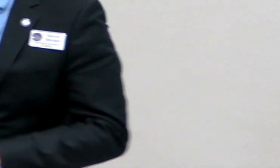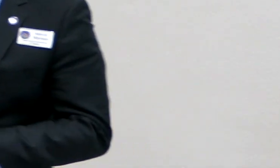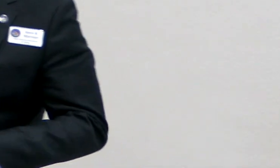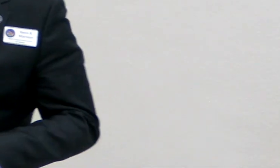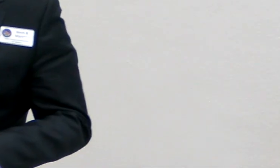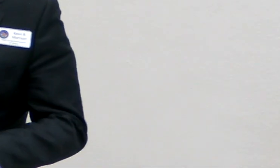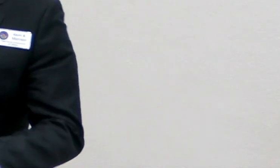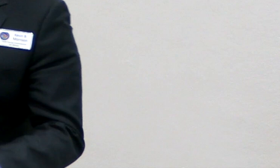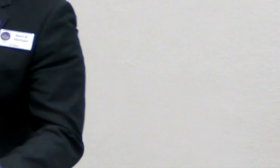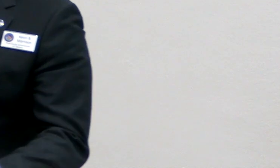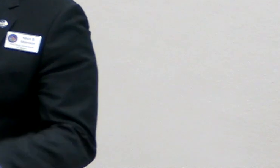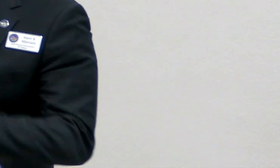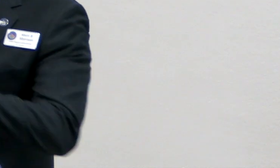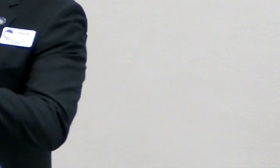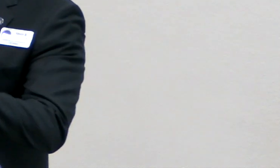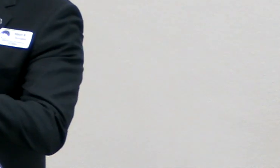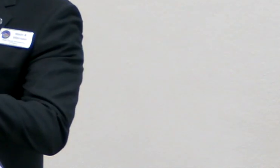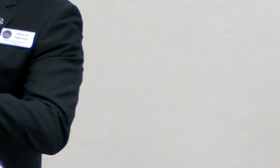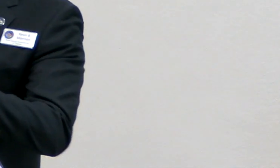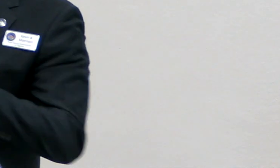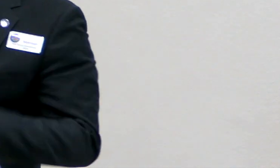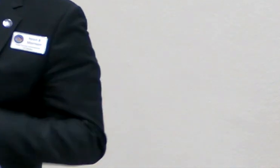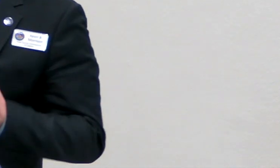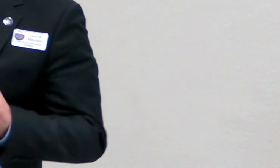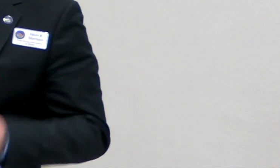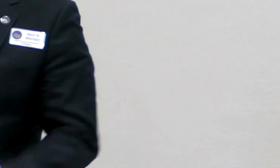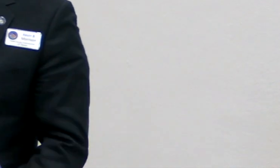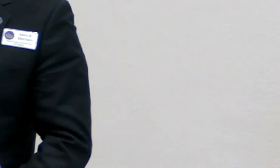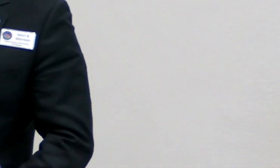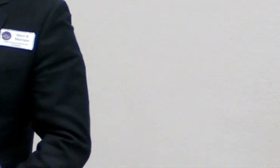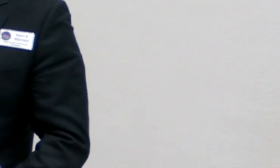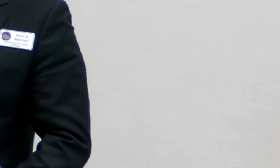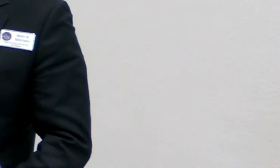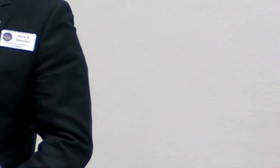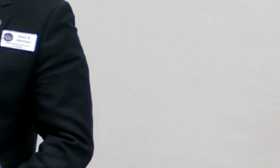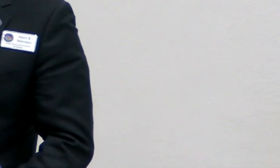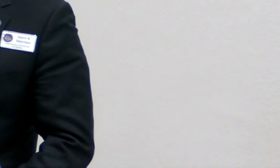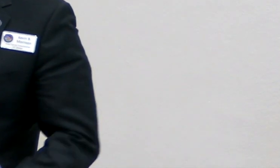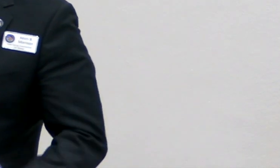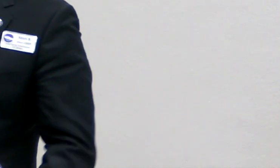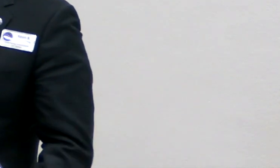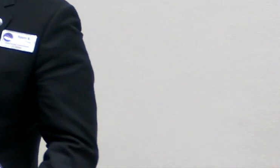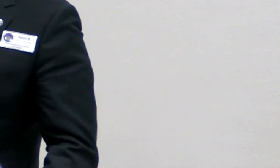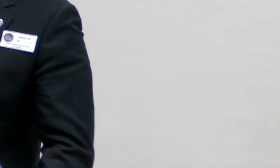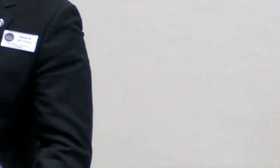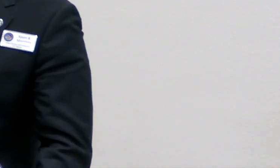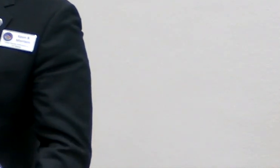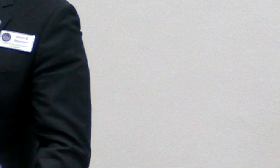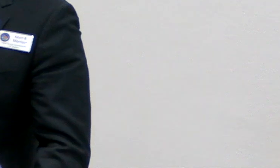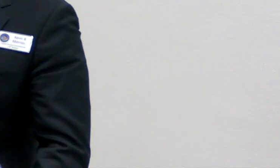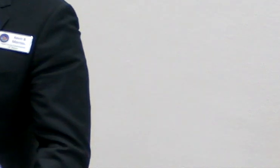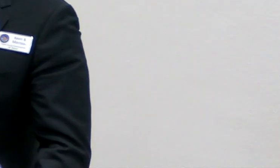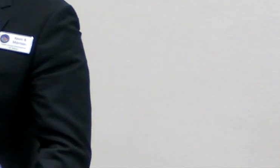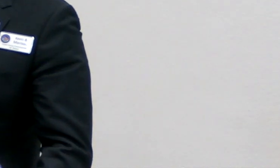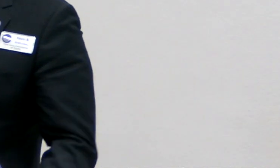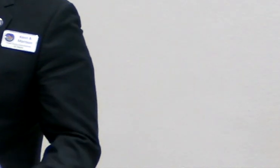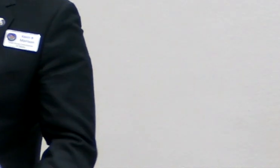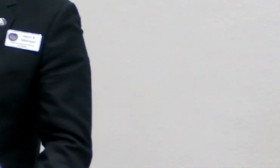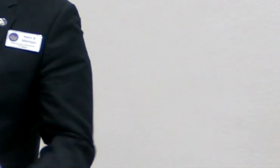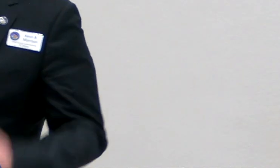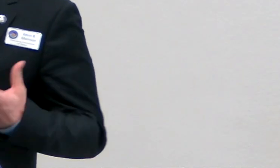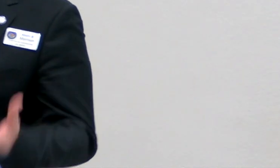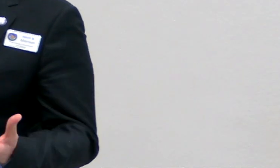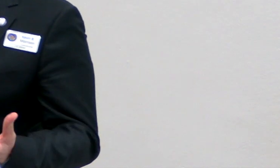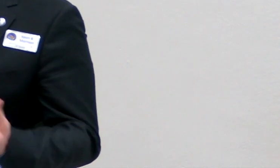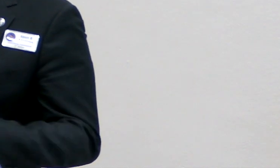Good evening, everyone. I'm very grateful that we're able to come here together in person today. Tell you, it's been a long 2 years for all of us.